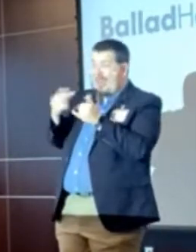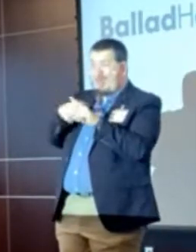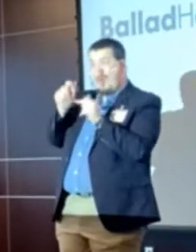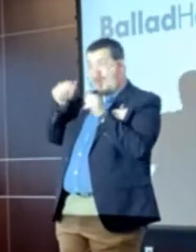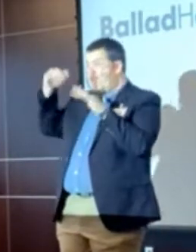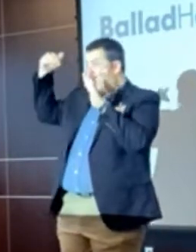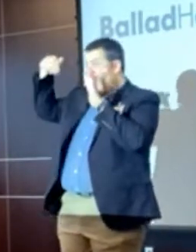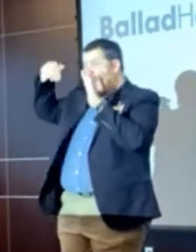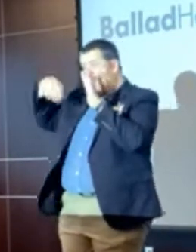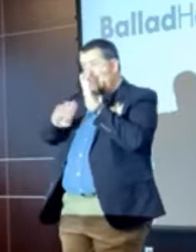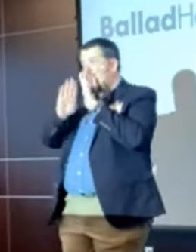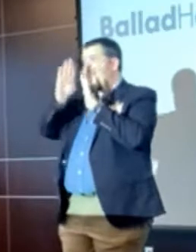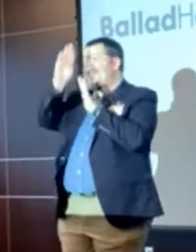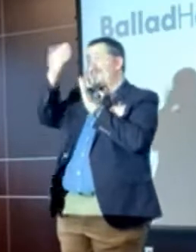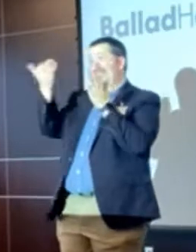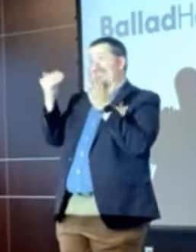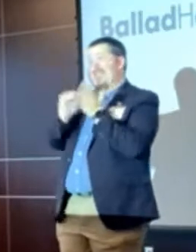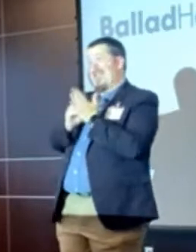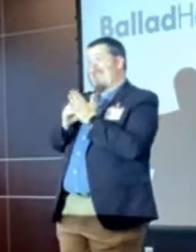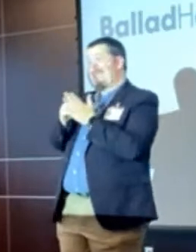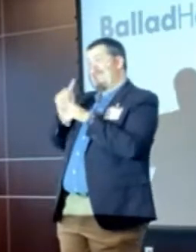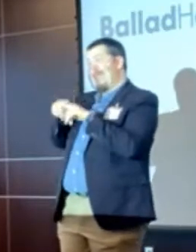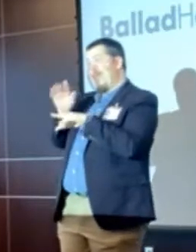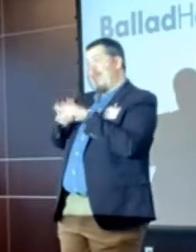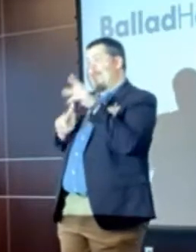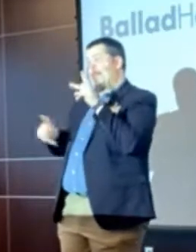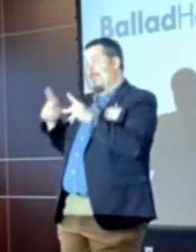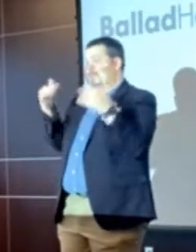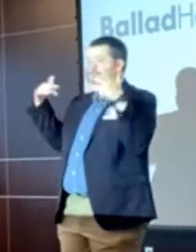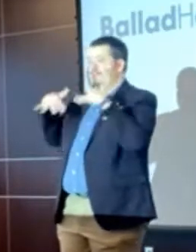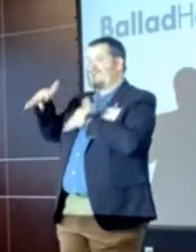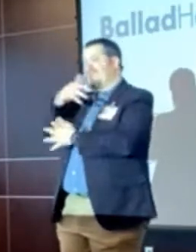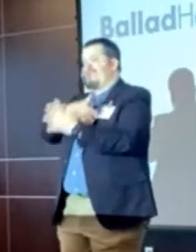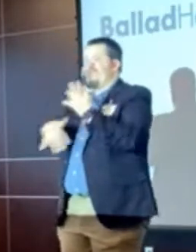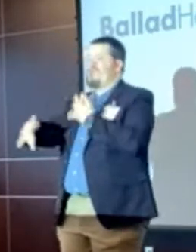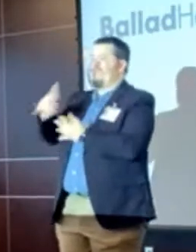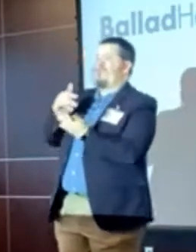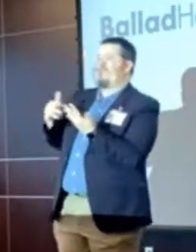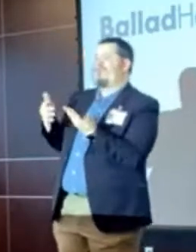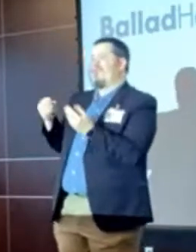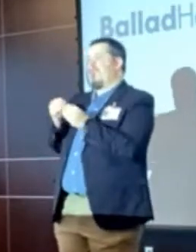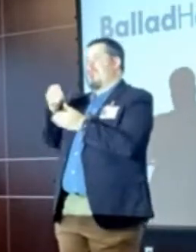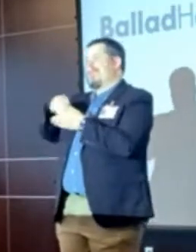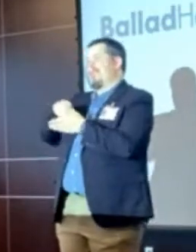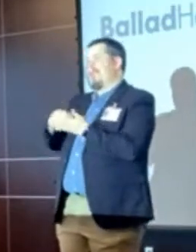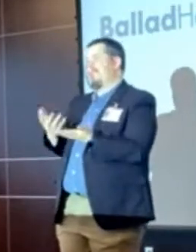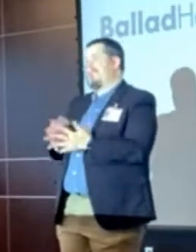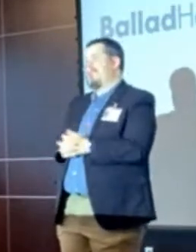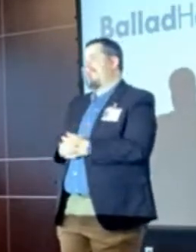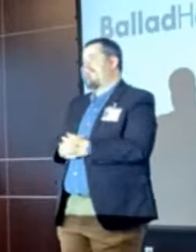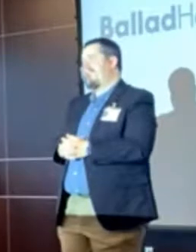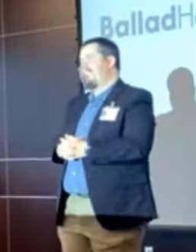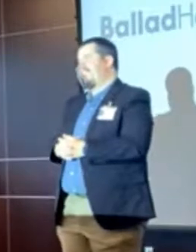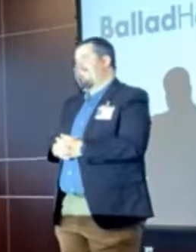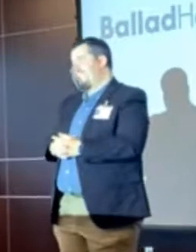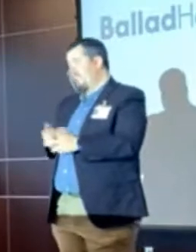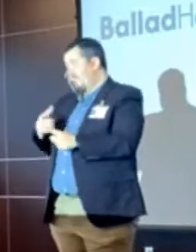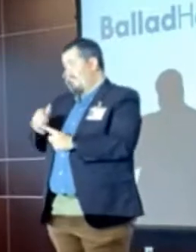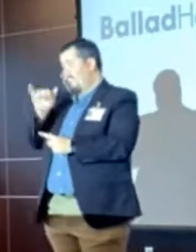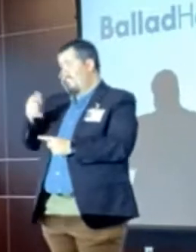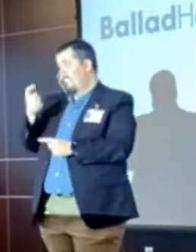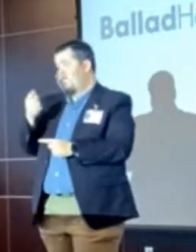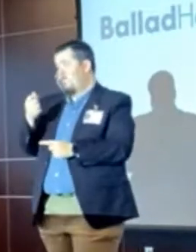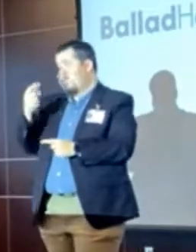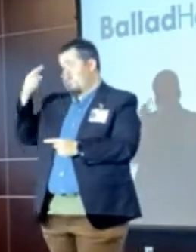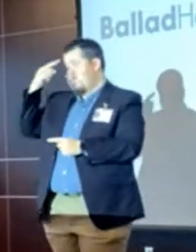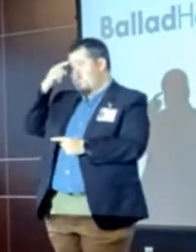could see that surge again, just based on people coming together again and moving more inside. And building off of that a little bit,